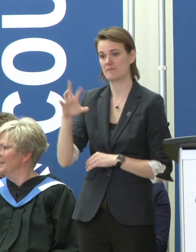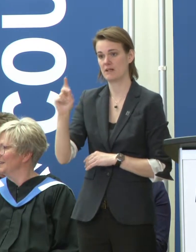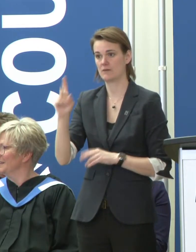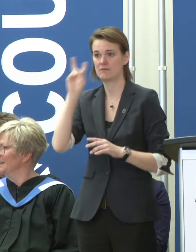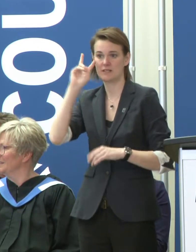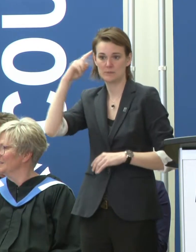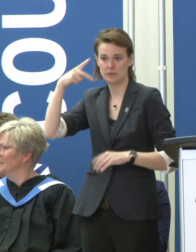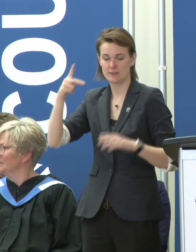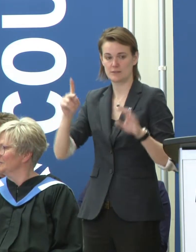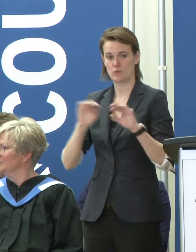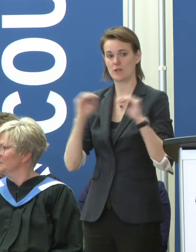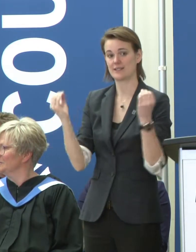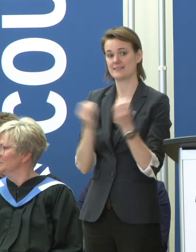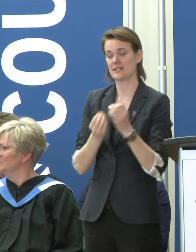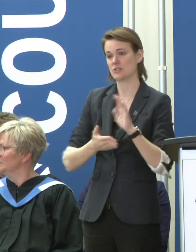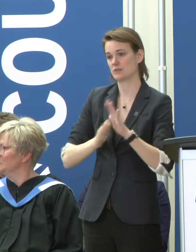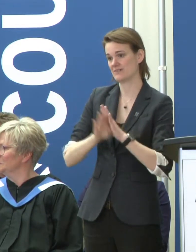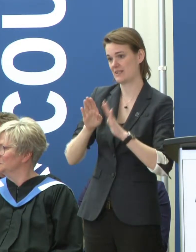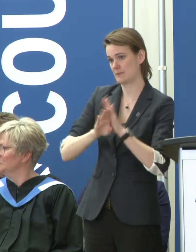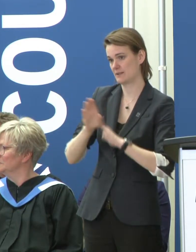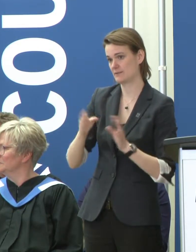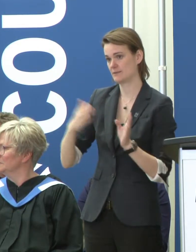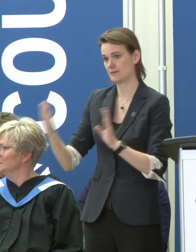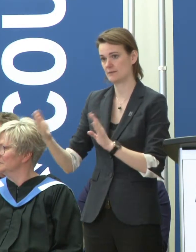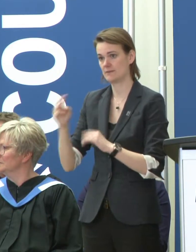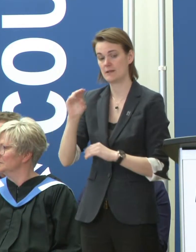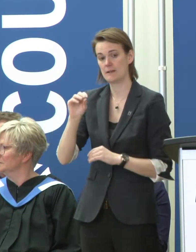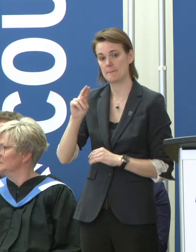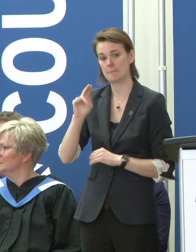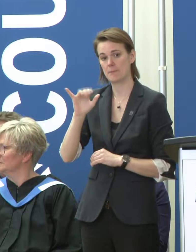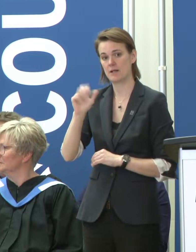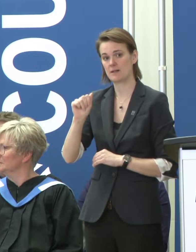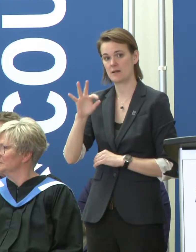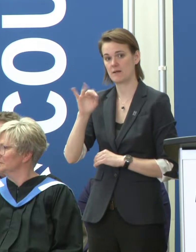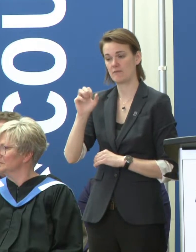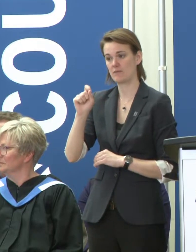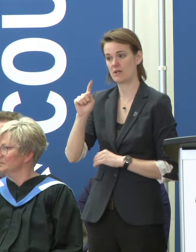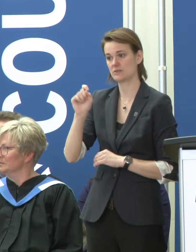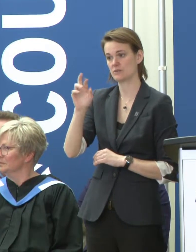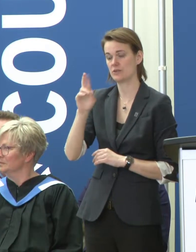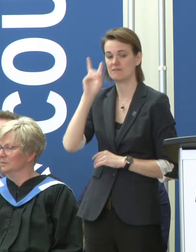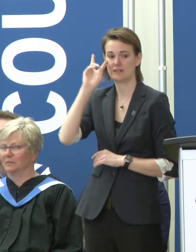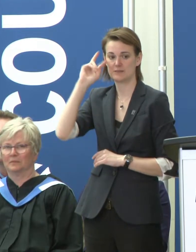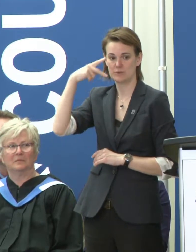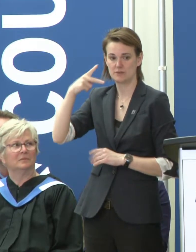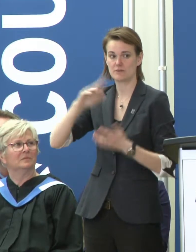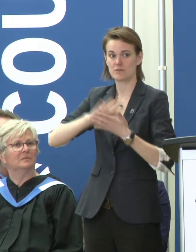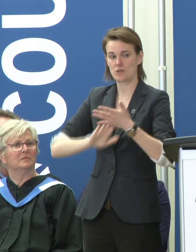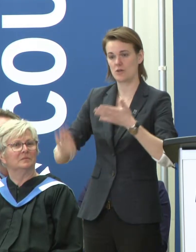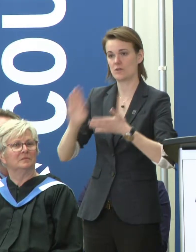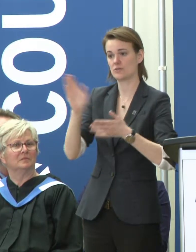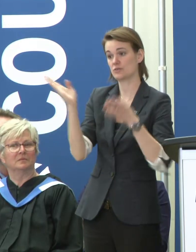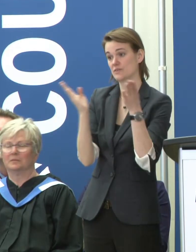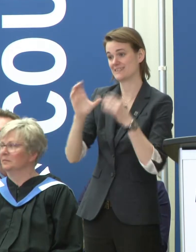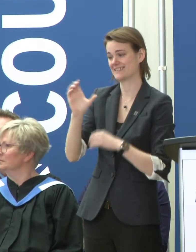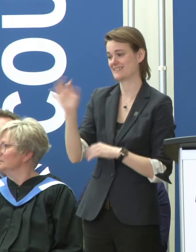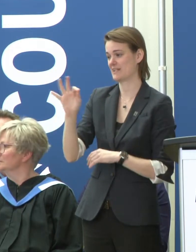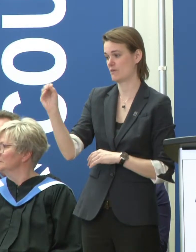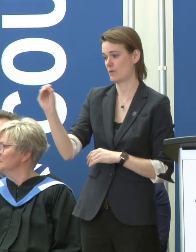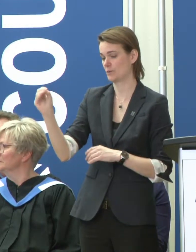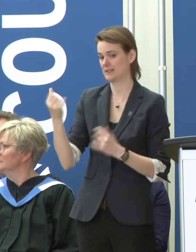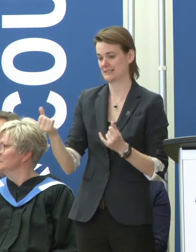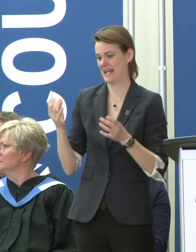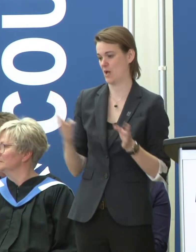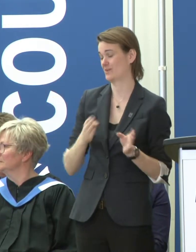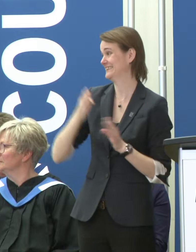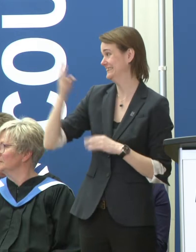Development. And Monica Foster, Vice President College Services and CFO. Now starting in the second row and